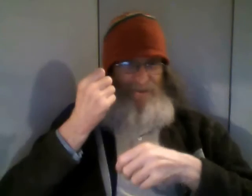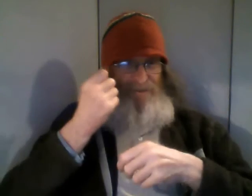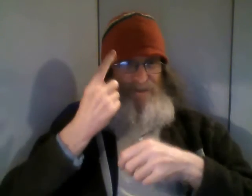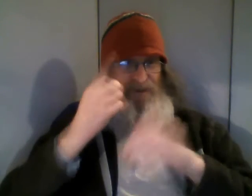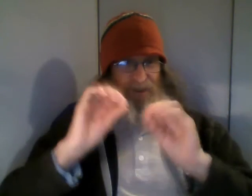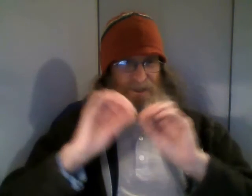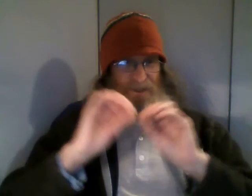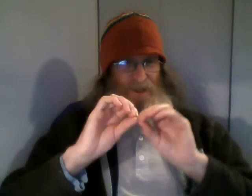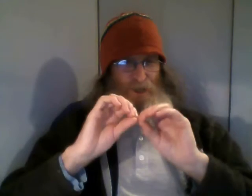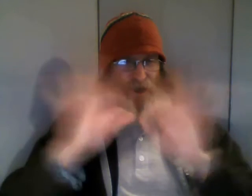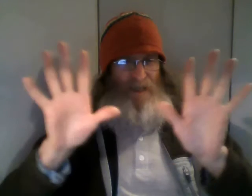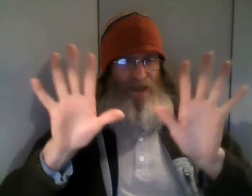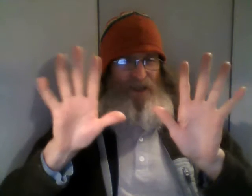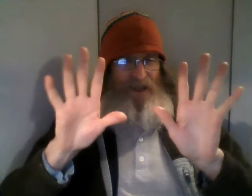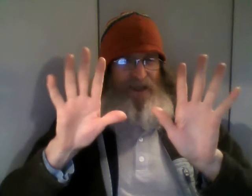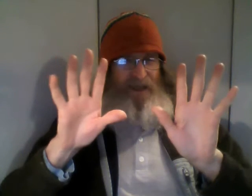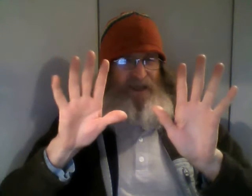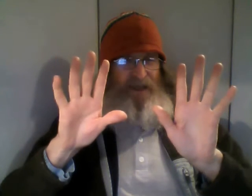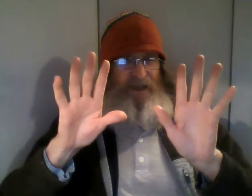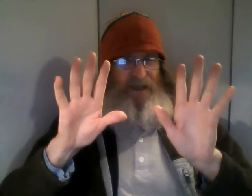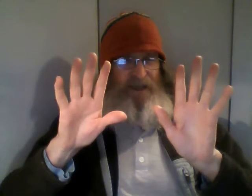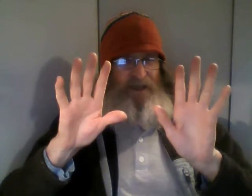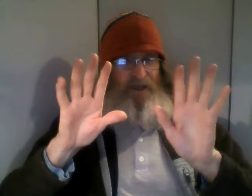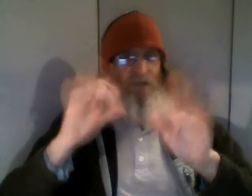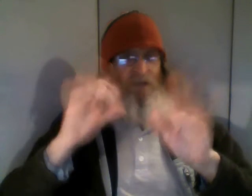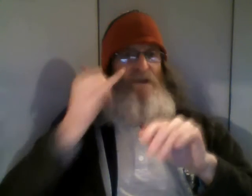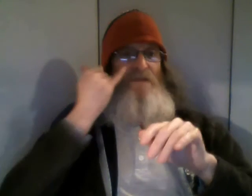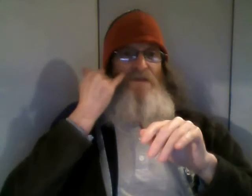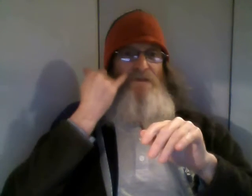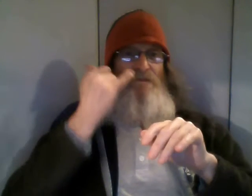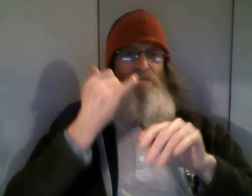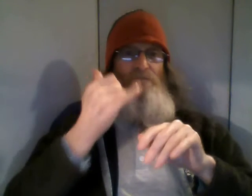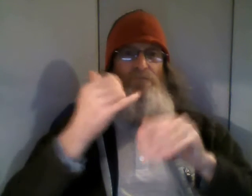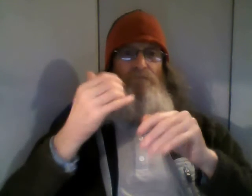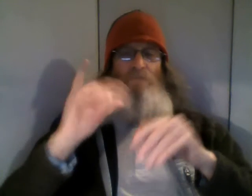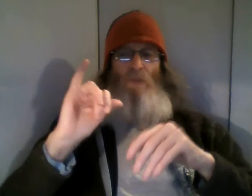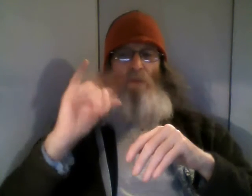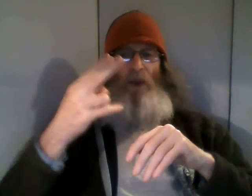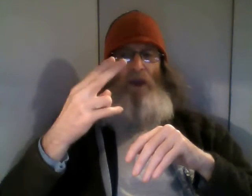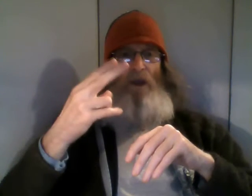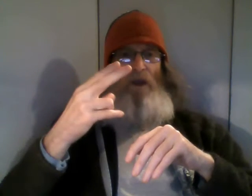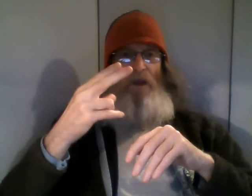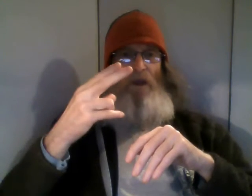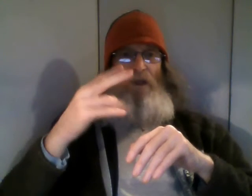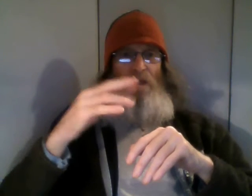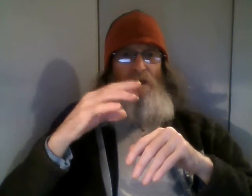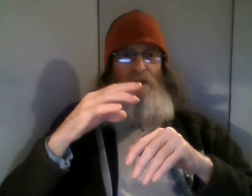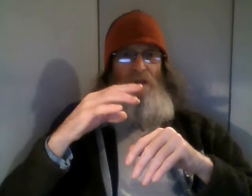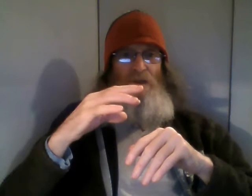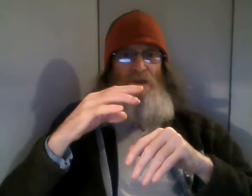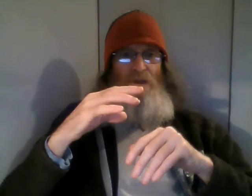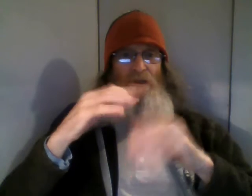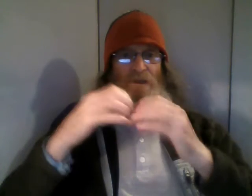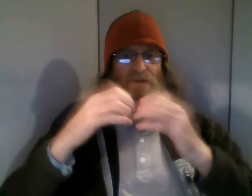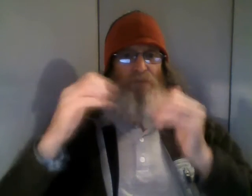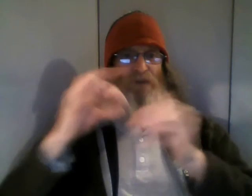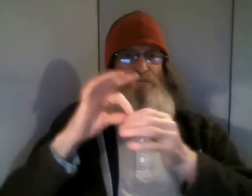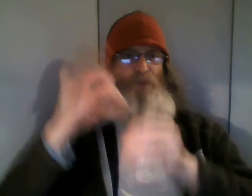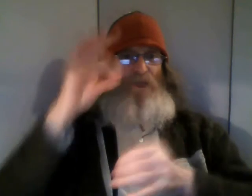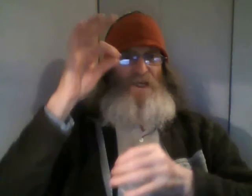Bullshit, he has it up for me. Getting much pain medications you can handle at the moment, Sergio, okay? That's all you can do. It's not enough.